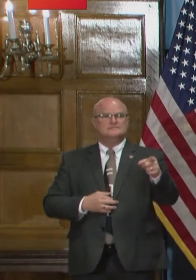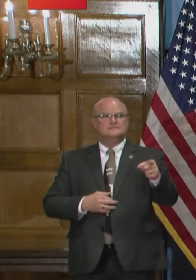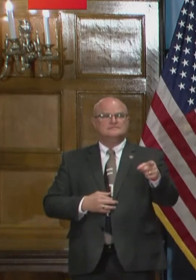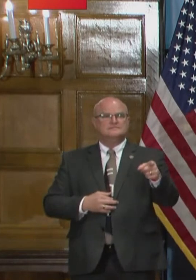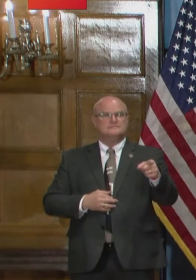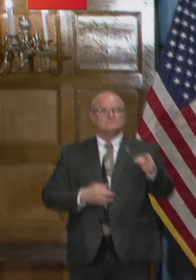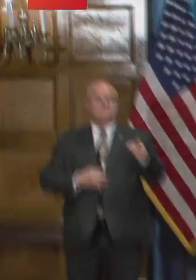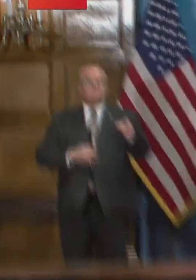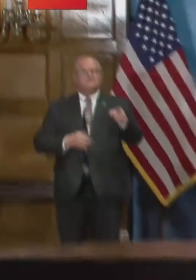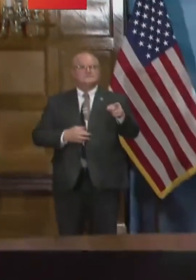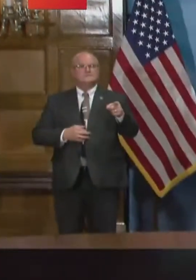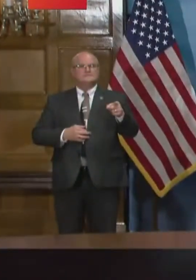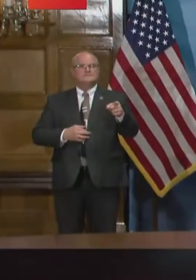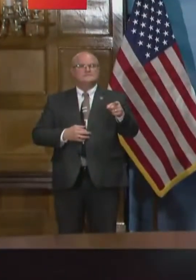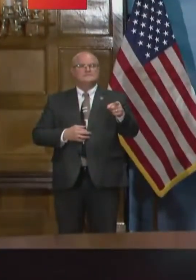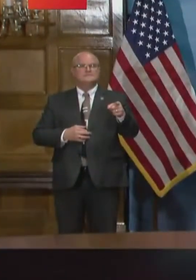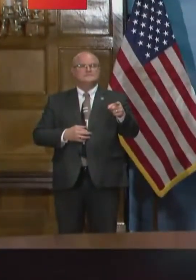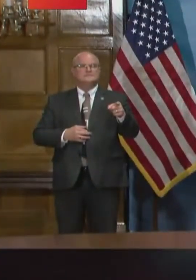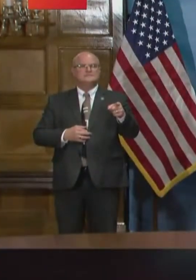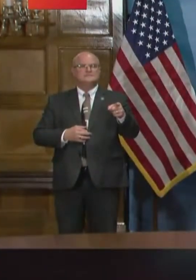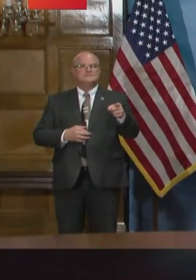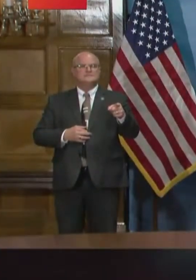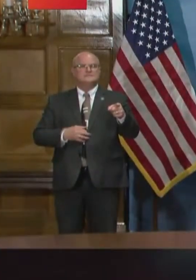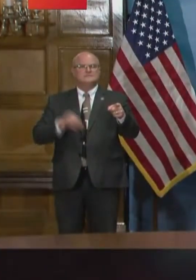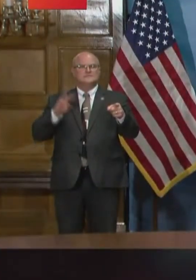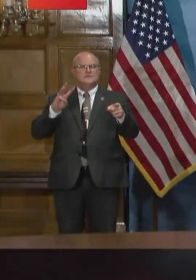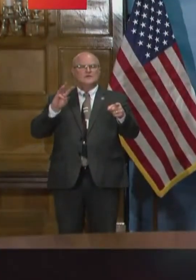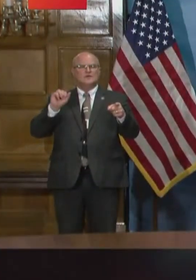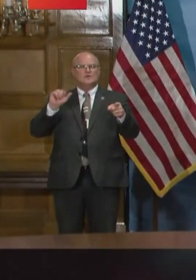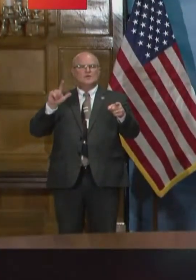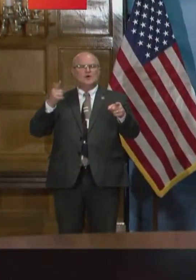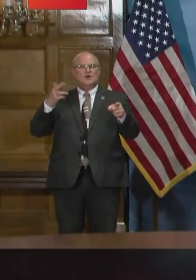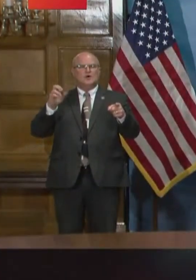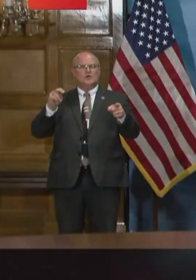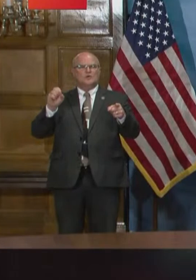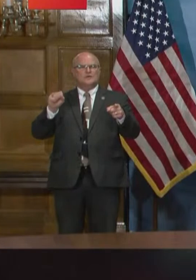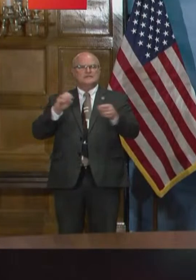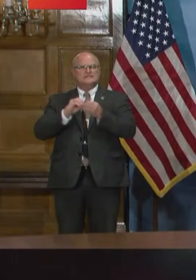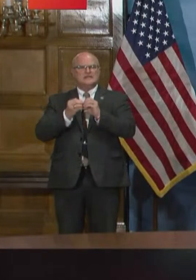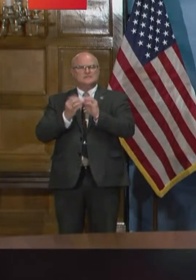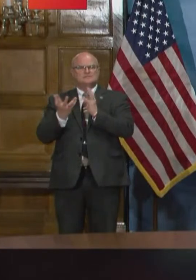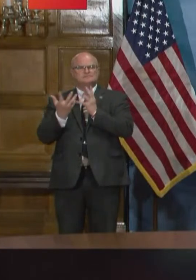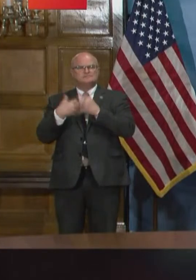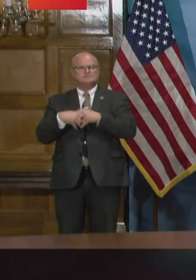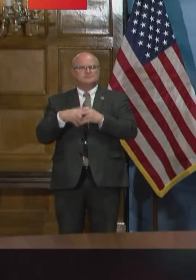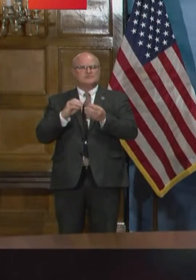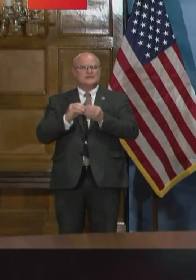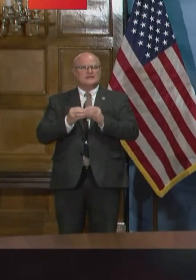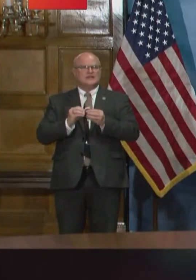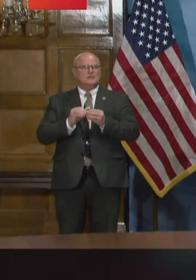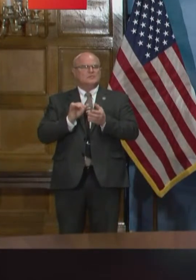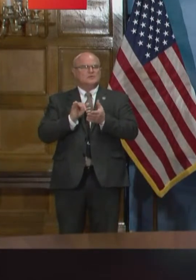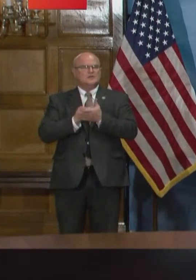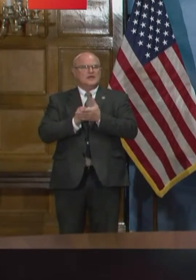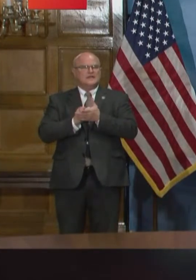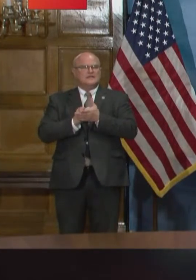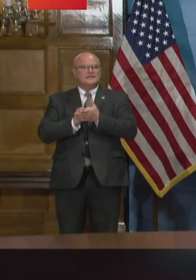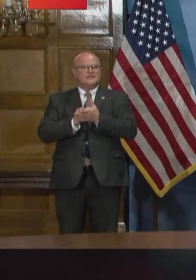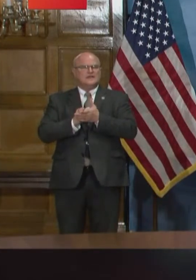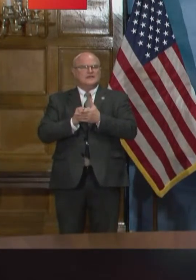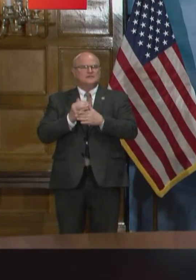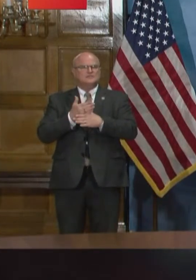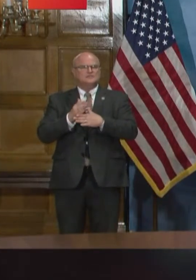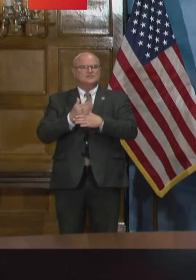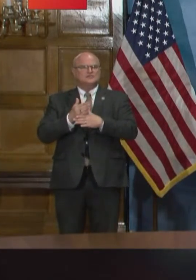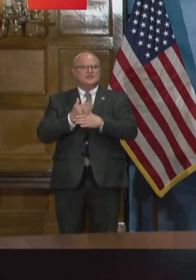How are those Walgreens numbers being factored into the numbers that you showed? Because it's